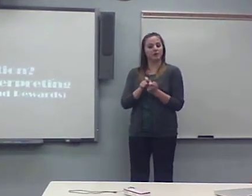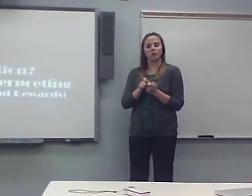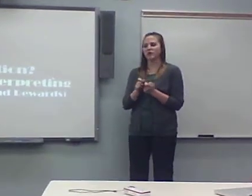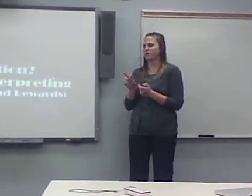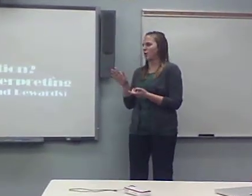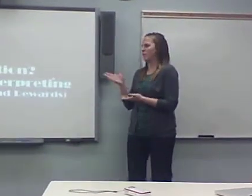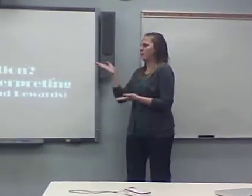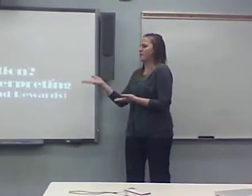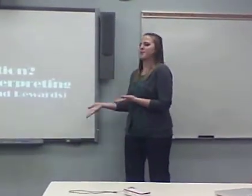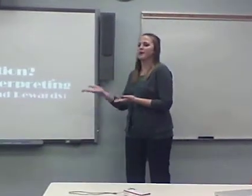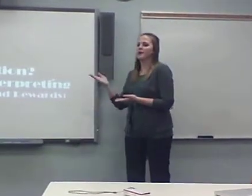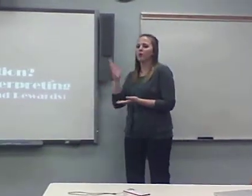of things that you're interested in.